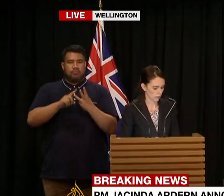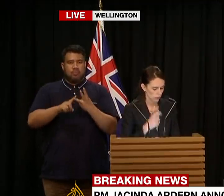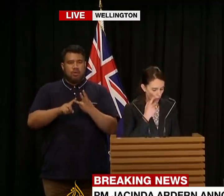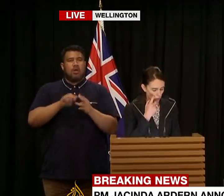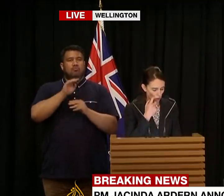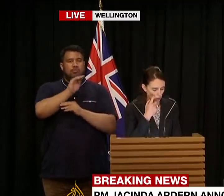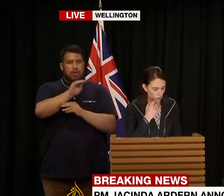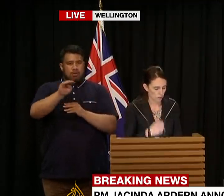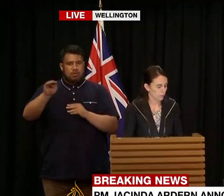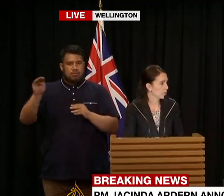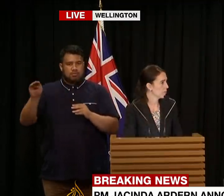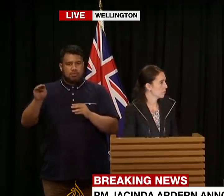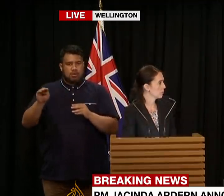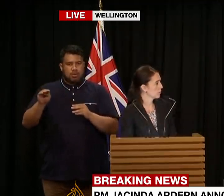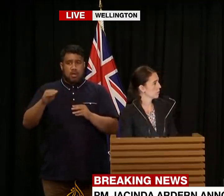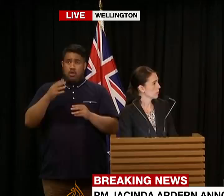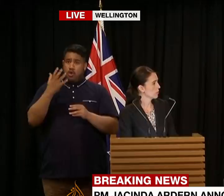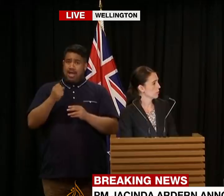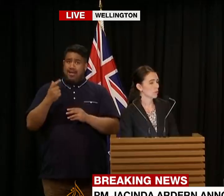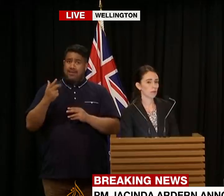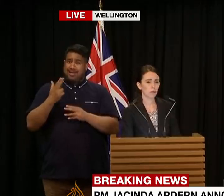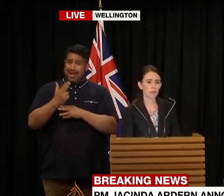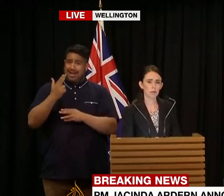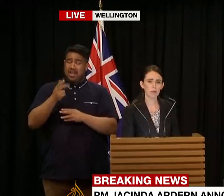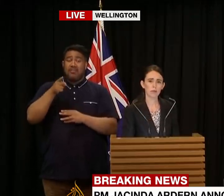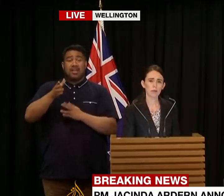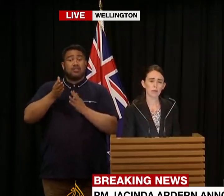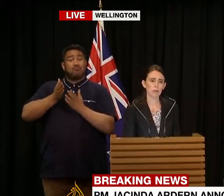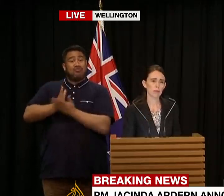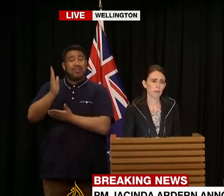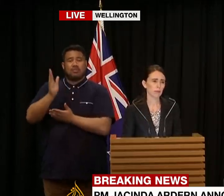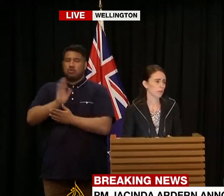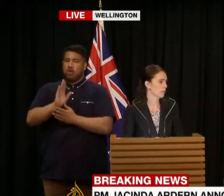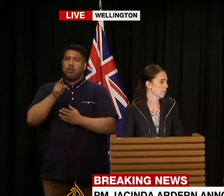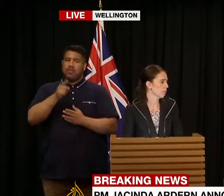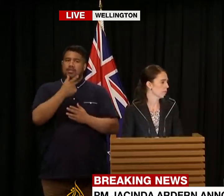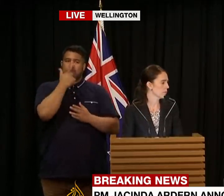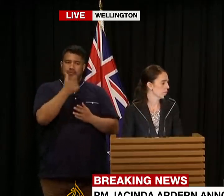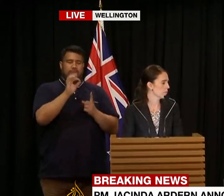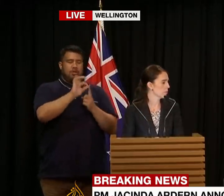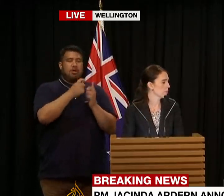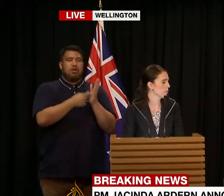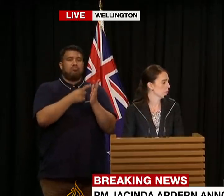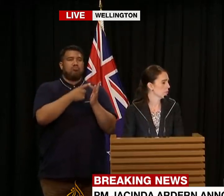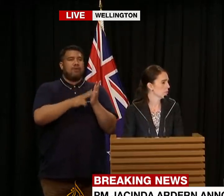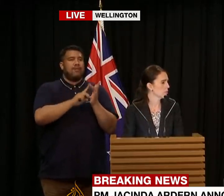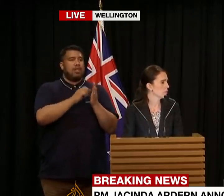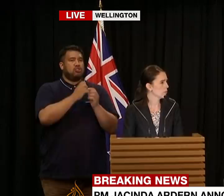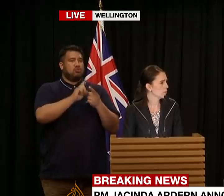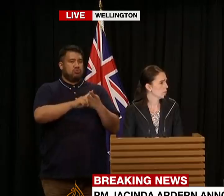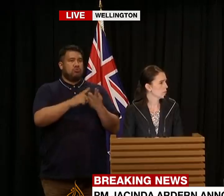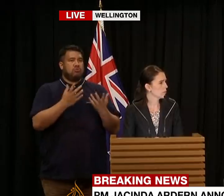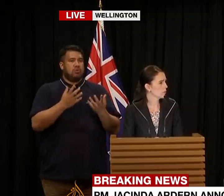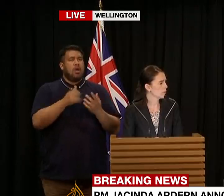want to remind that it is a privilege and not a right to own a firearm in New Zealand. We know that there are many gun owners